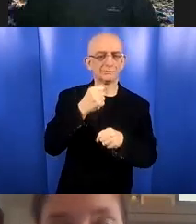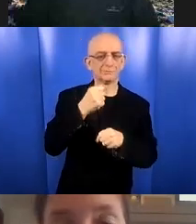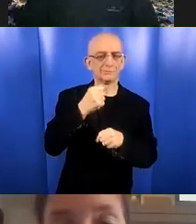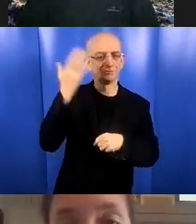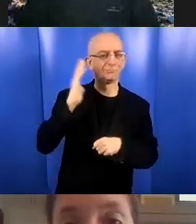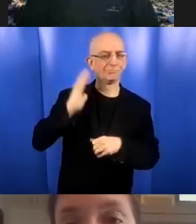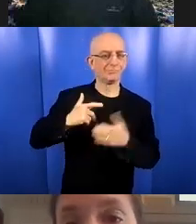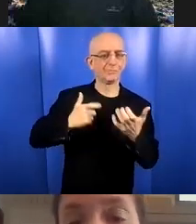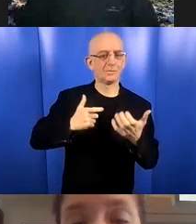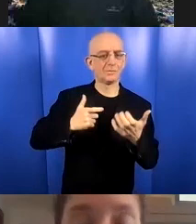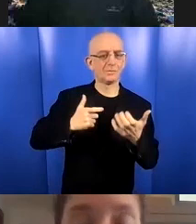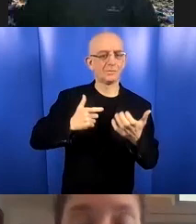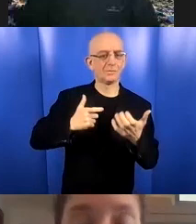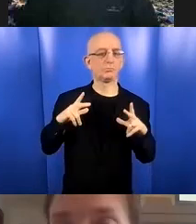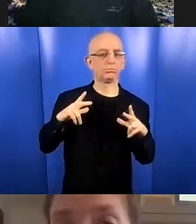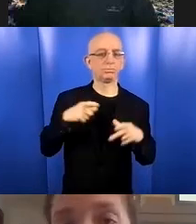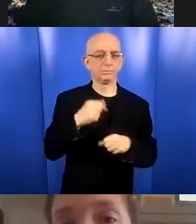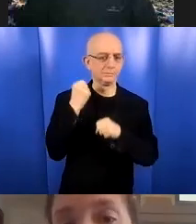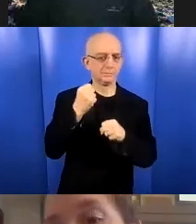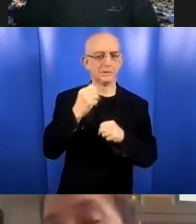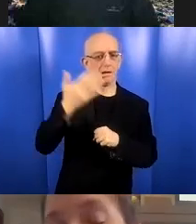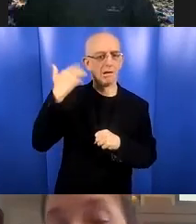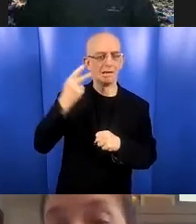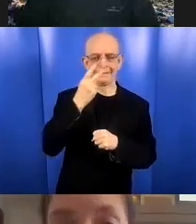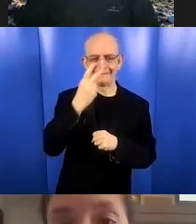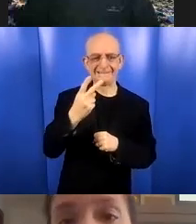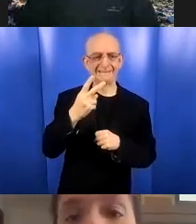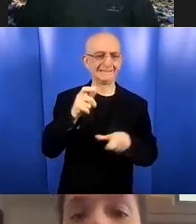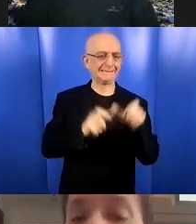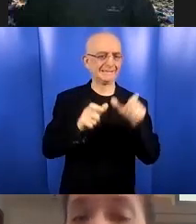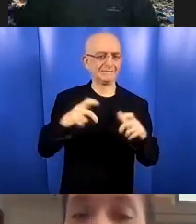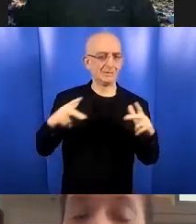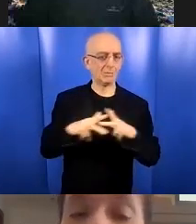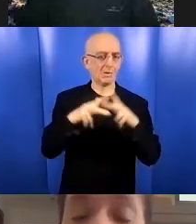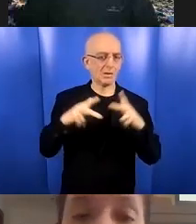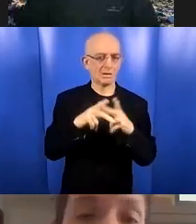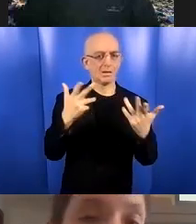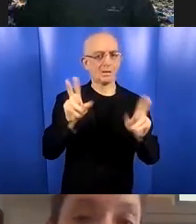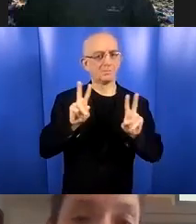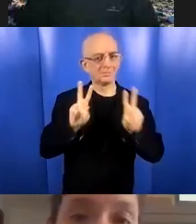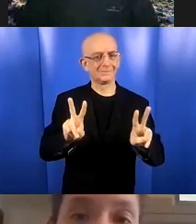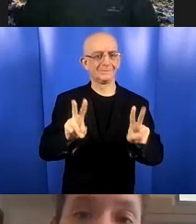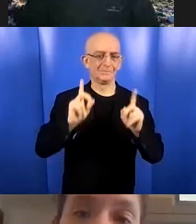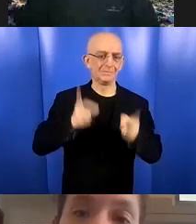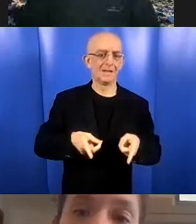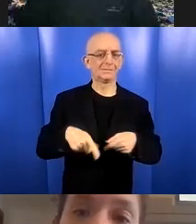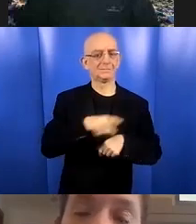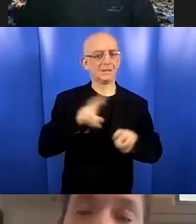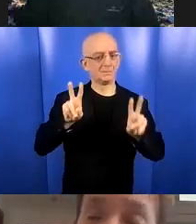democracy is something that they need to defend. So we've seen groups coming out. We've also seen individual activists